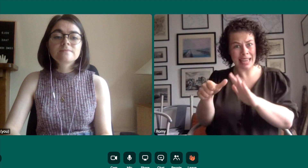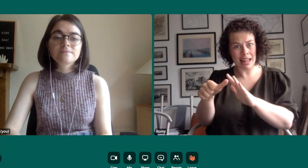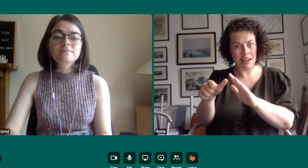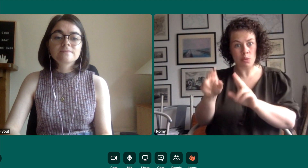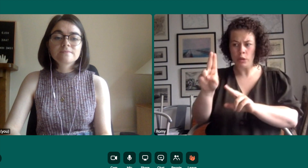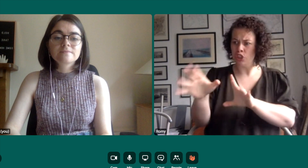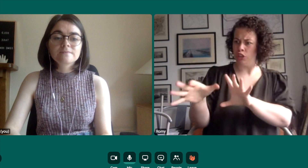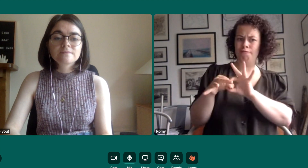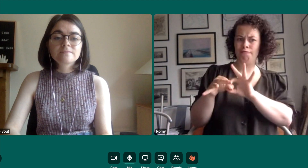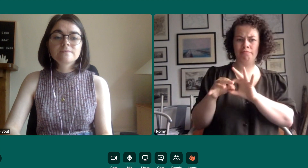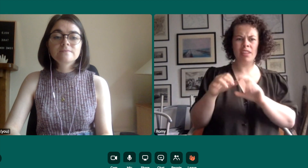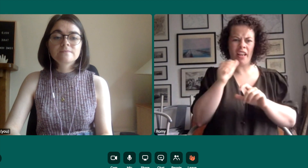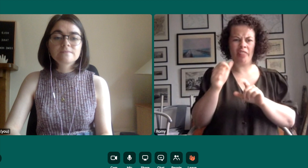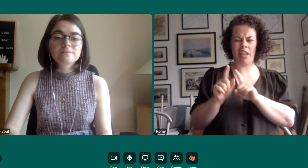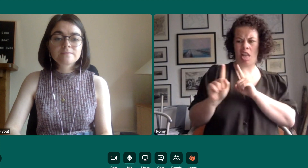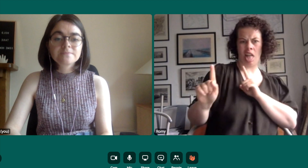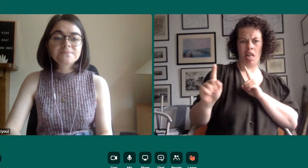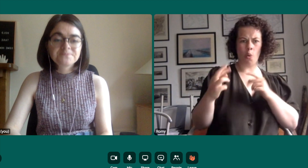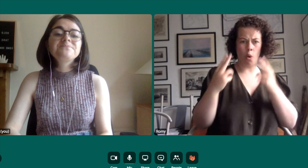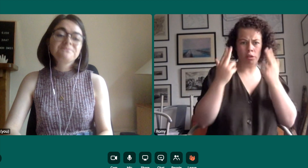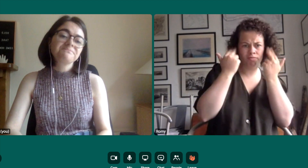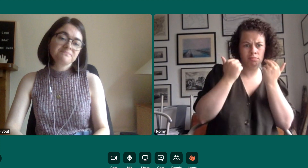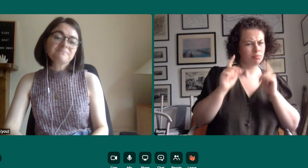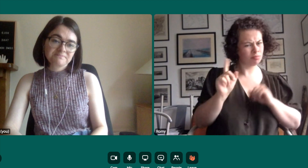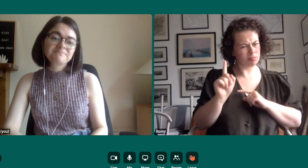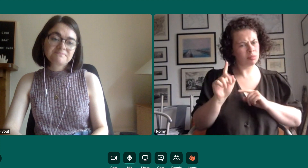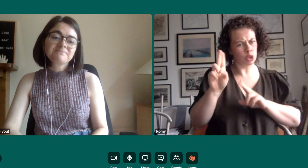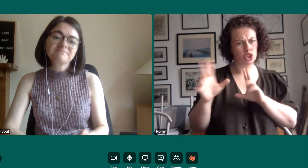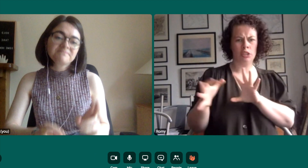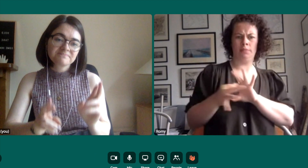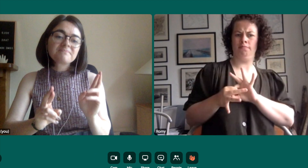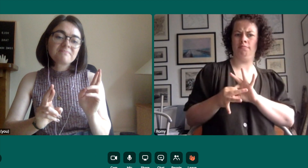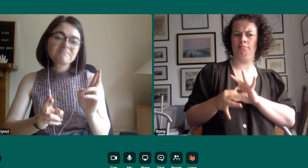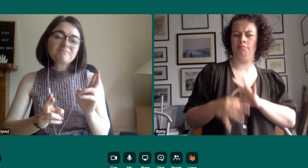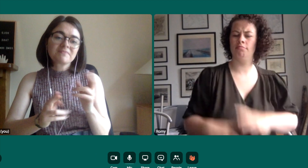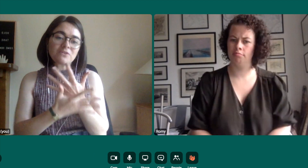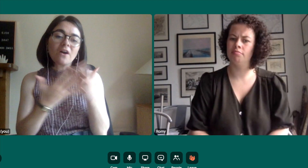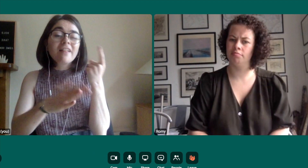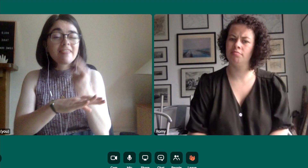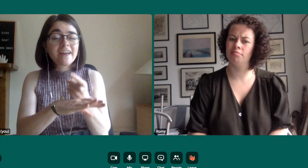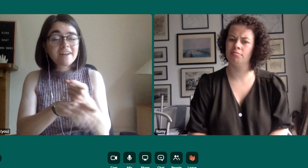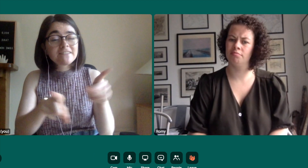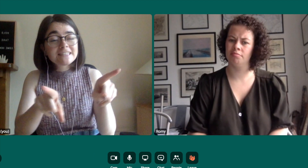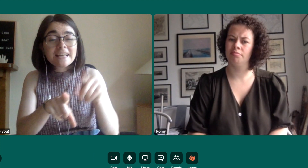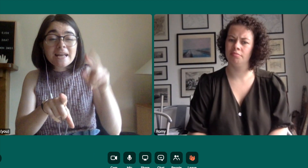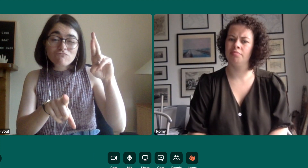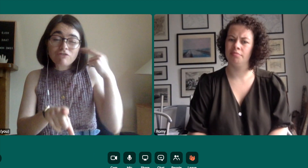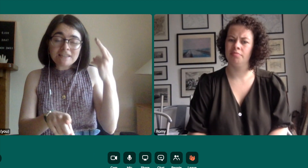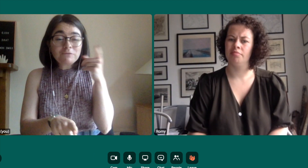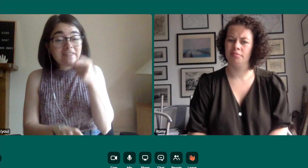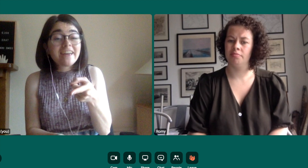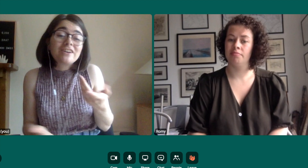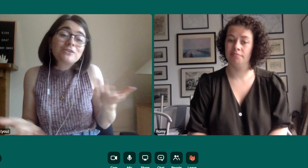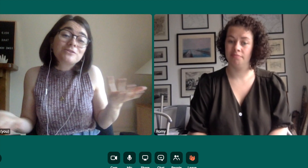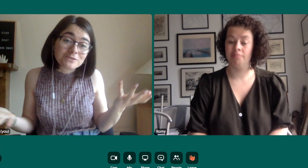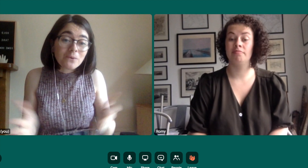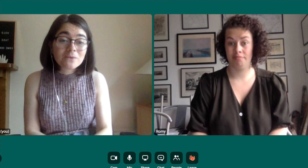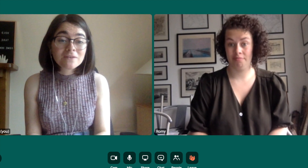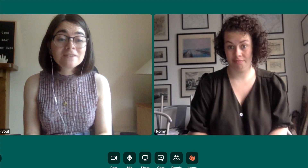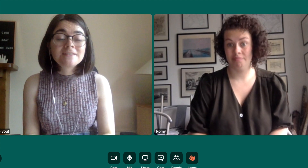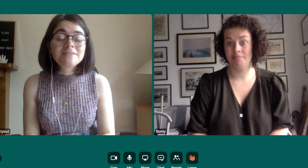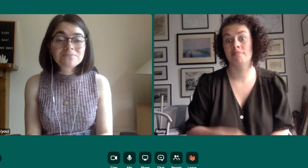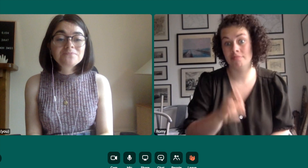No. We're all there for the same reason. That's at the end it. of the day. Yeah, exactly. For the triadic experience. But what's